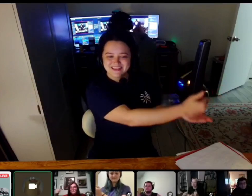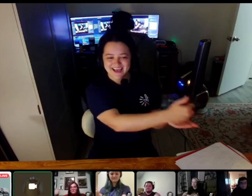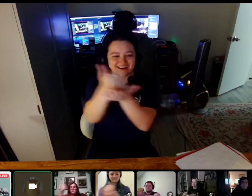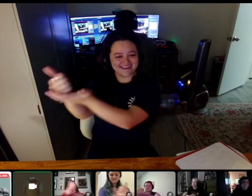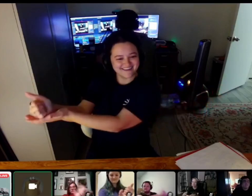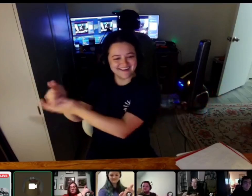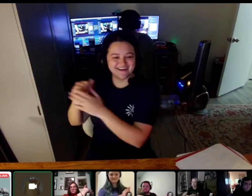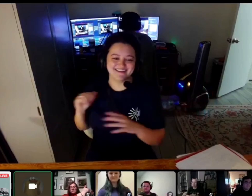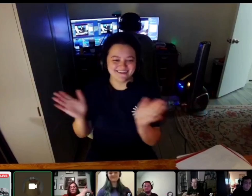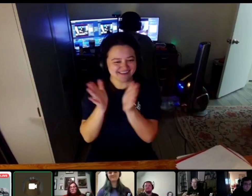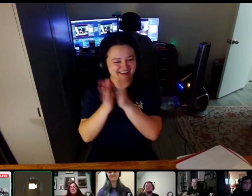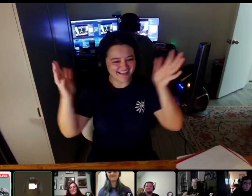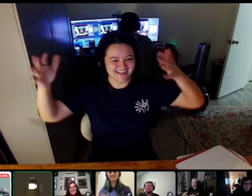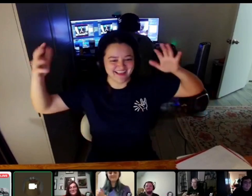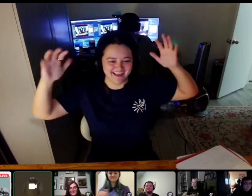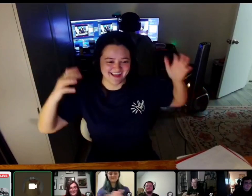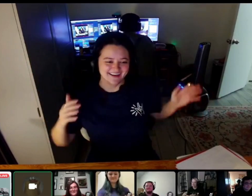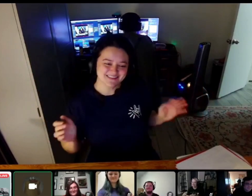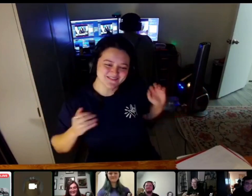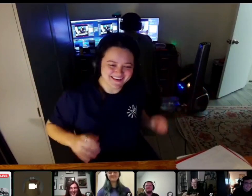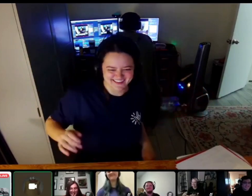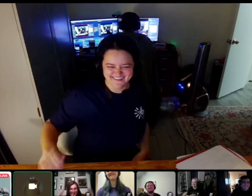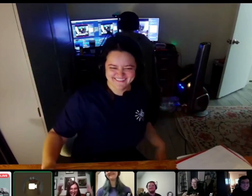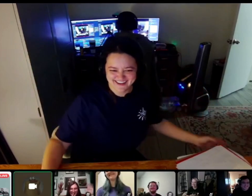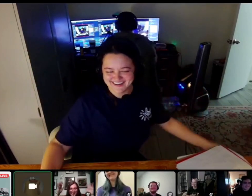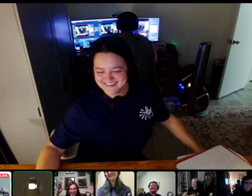Yeah, good. Y'all are getting it. I'm so okay.